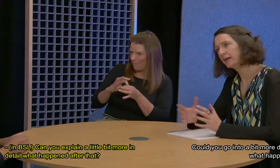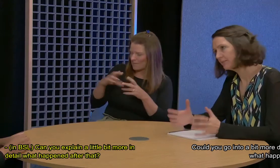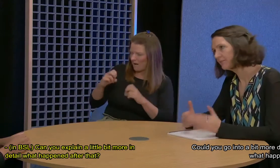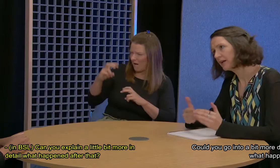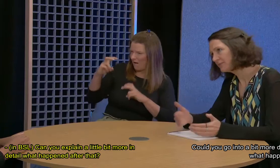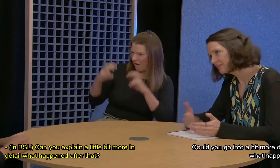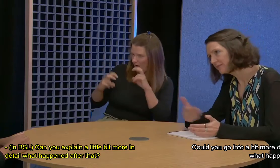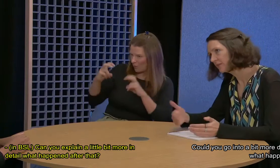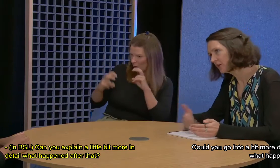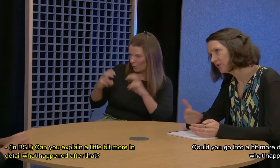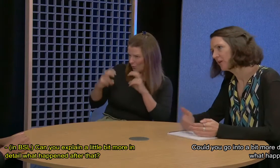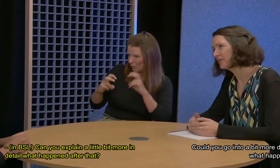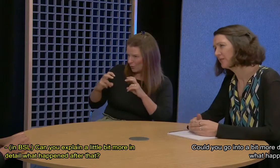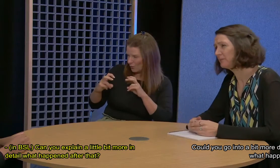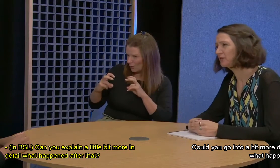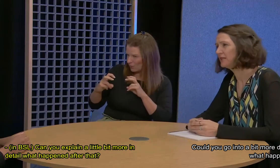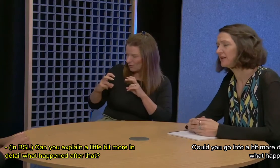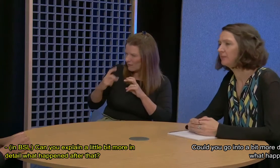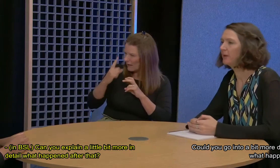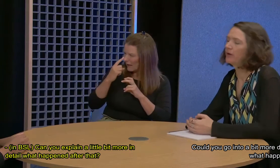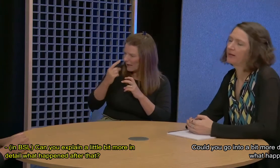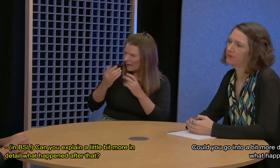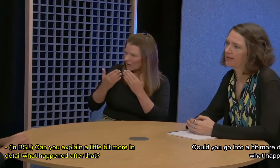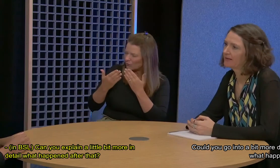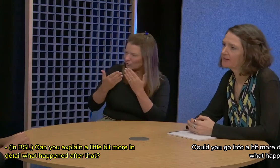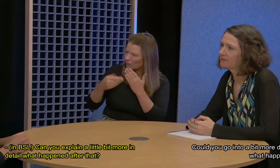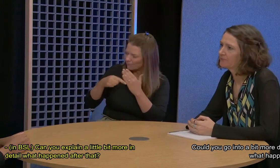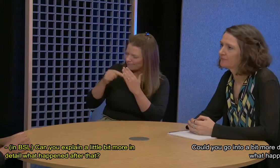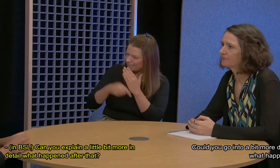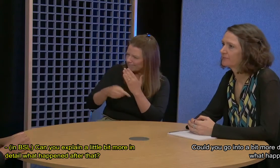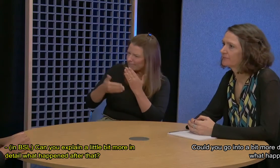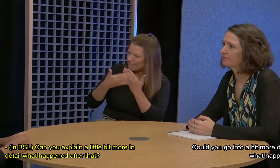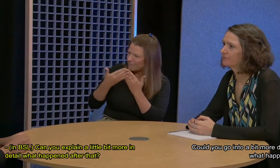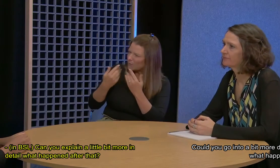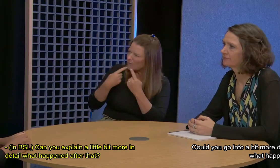arguing. Could you go into a bit more detail about what happened next?